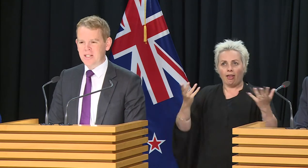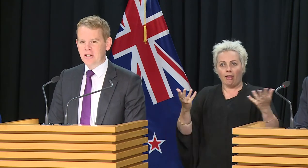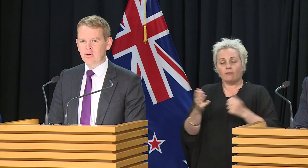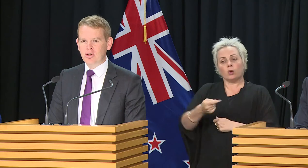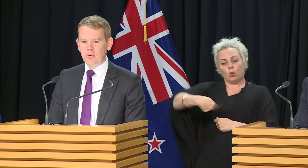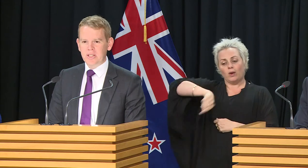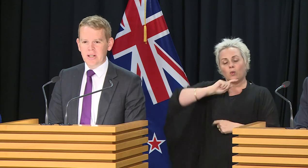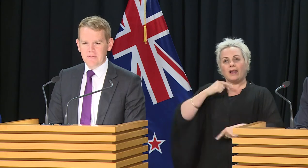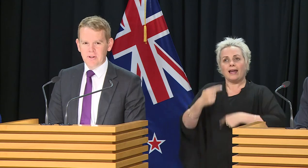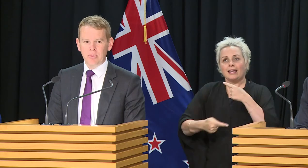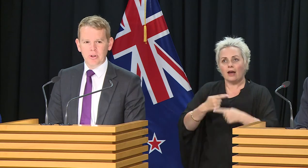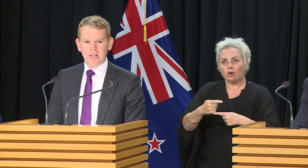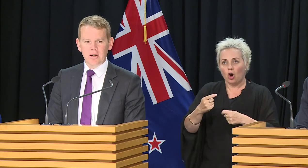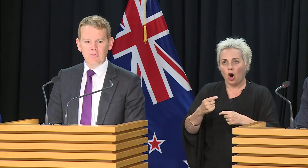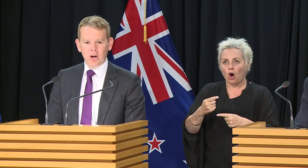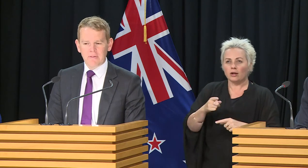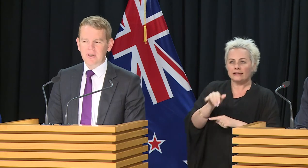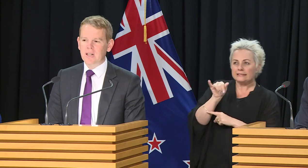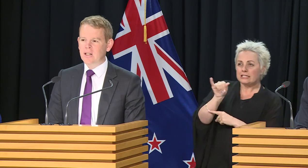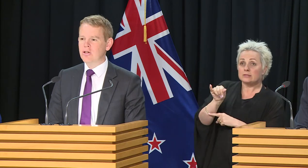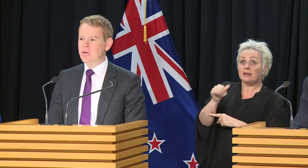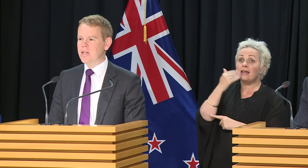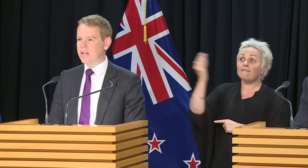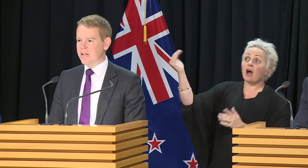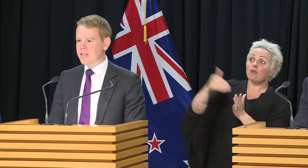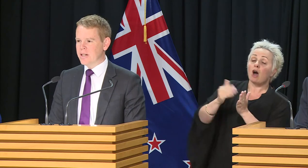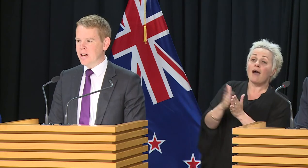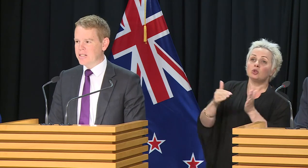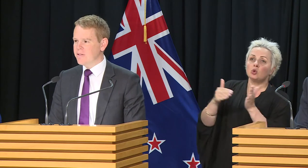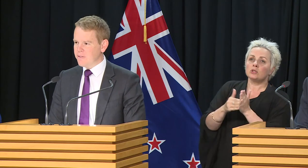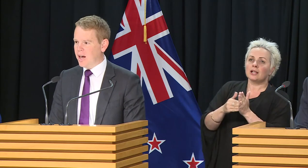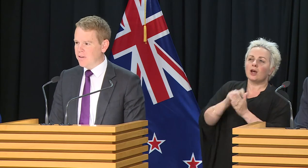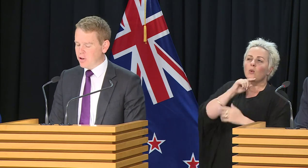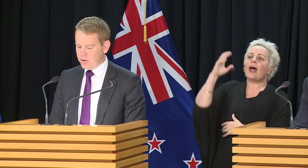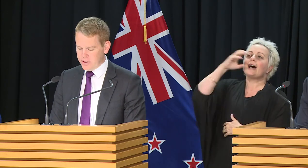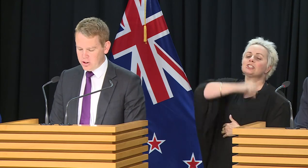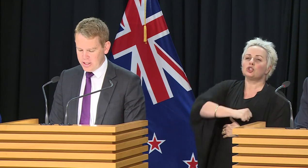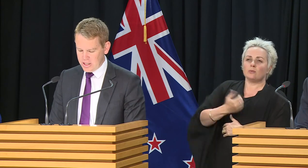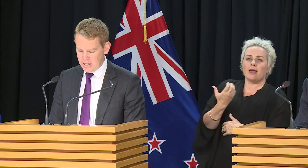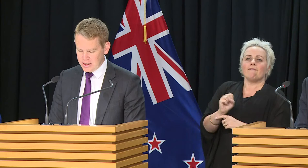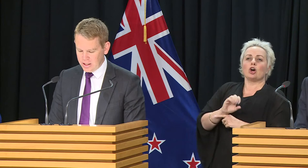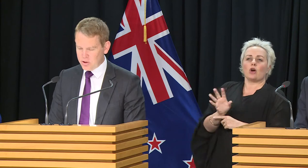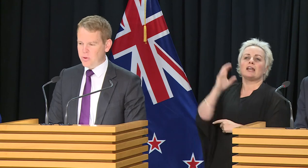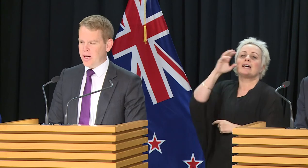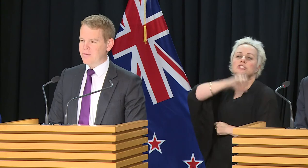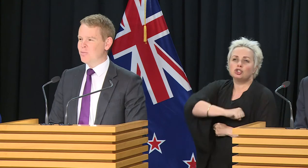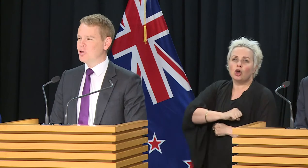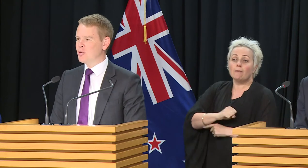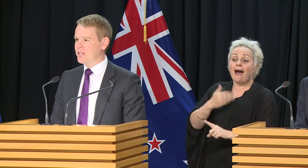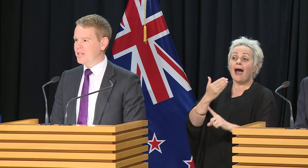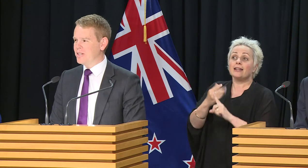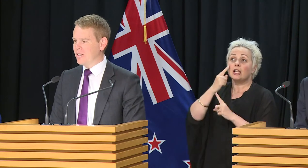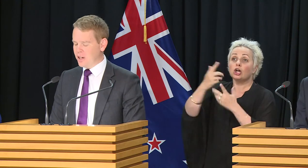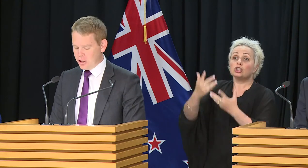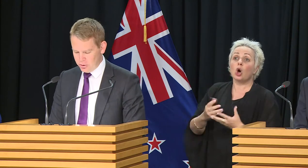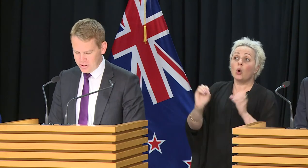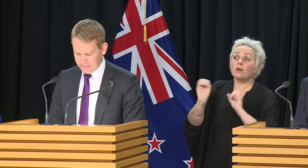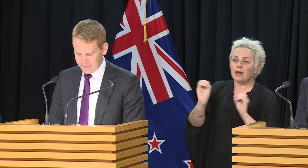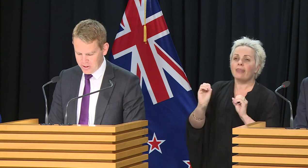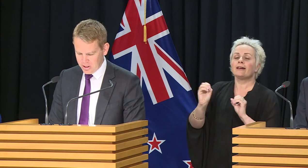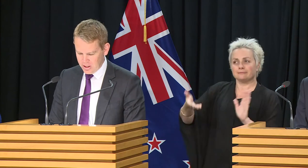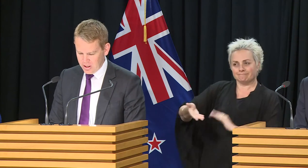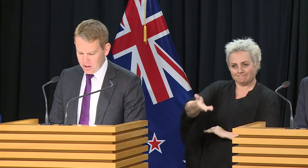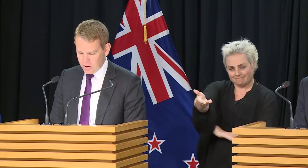will continue to treat everybody arriving in New Zealand as if they have COVID-19 until they have demonstrated that they